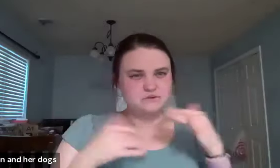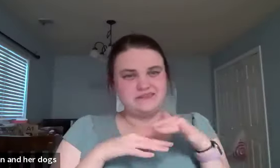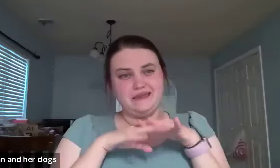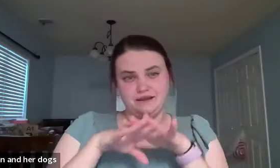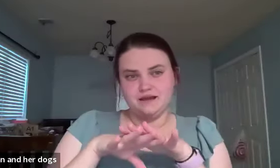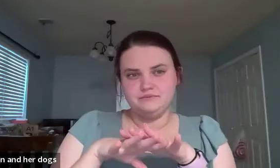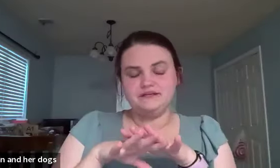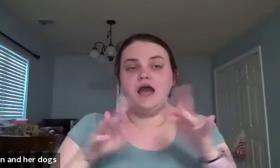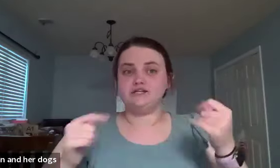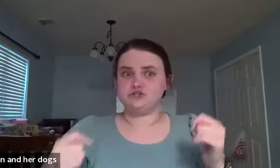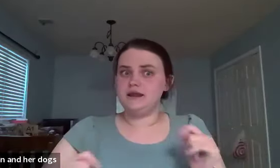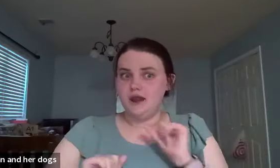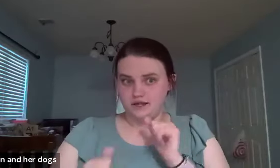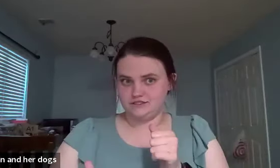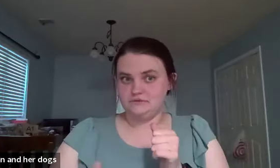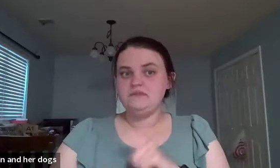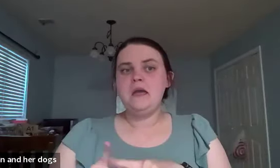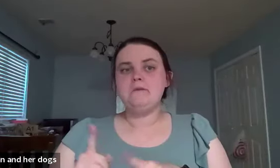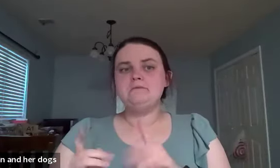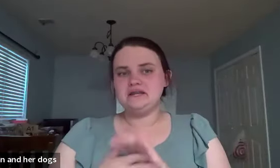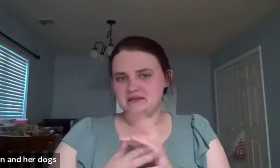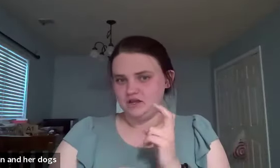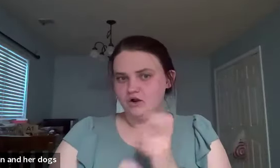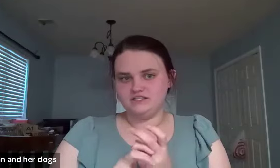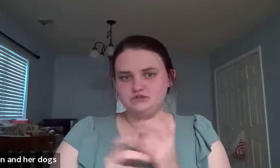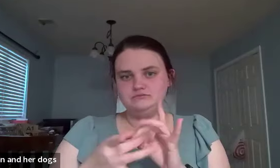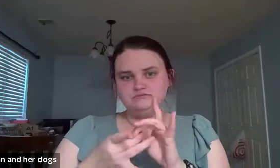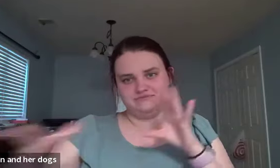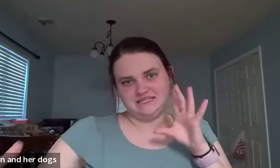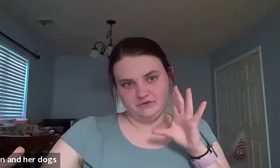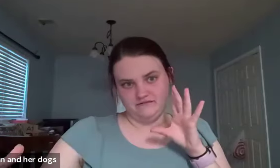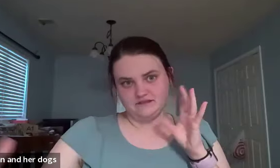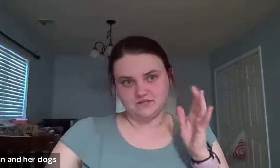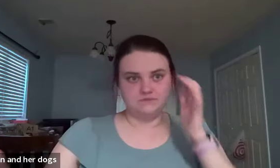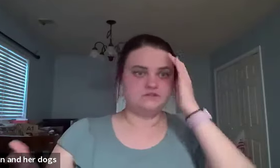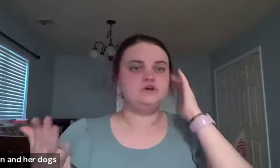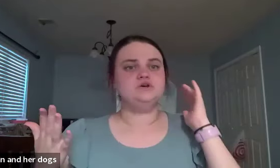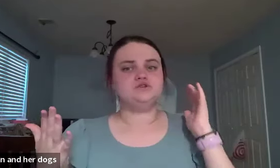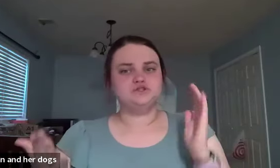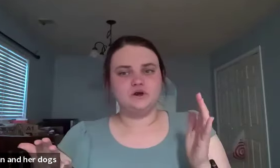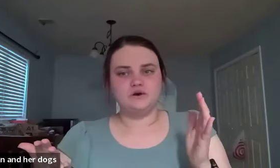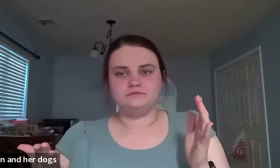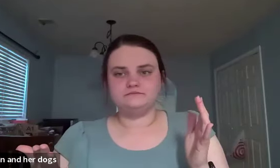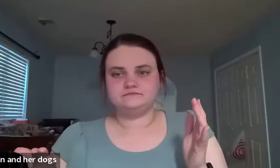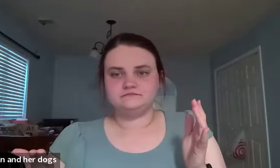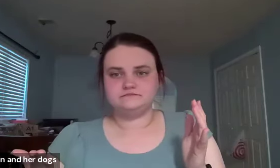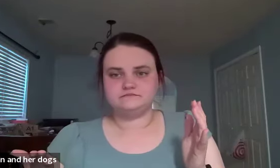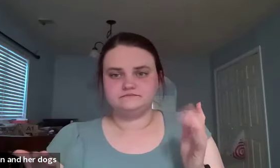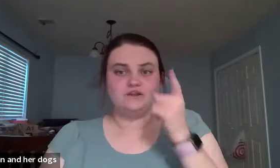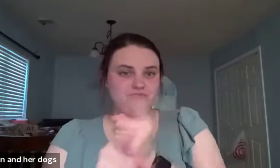where they can kind of blend. I try not to, but it can be hard to separate that sometimes. So,